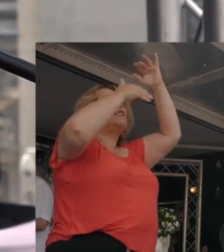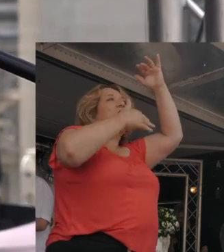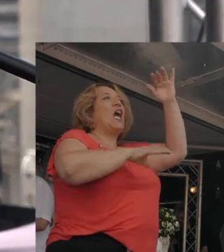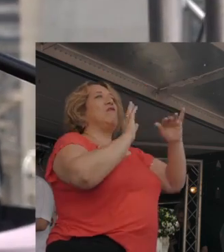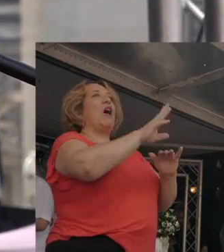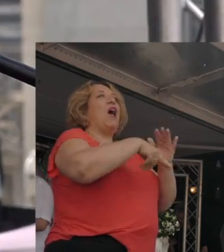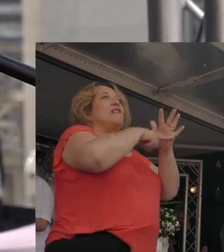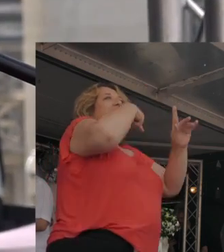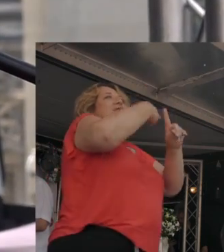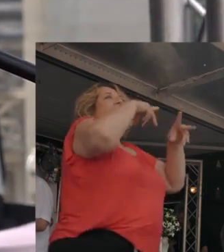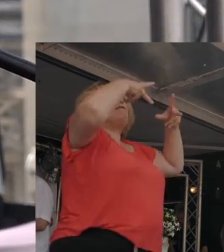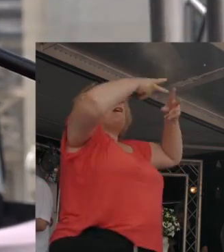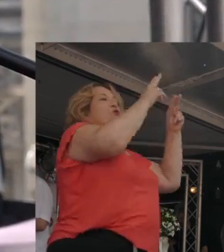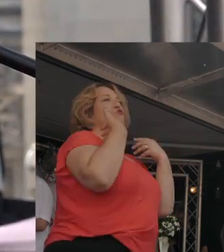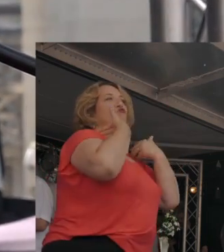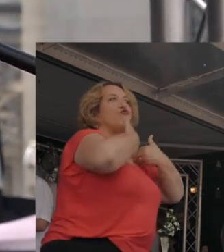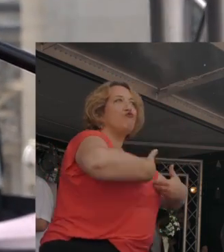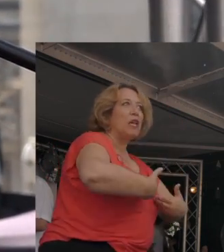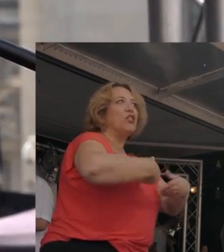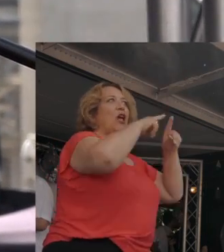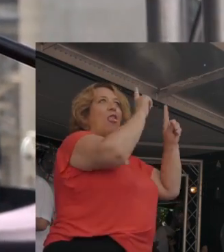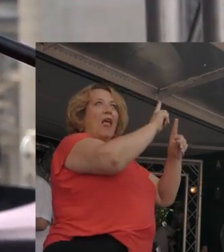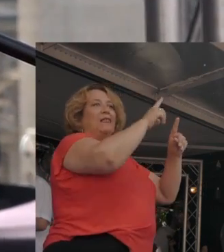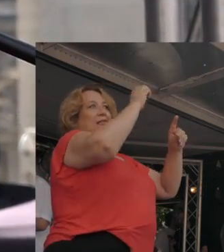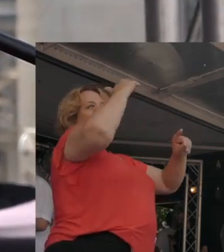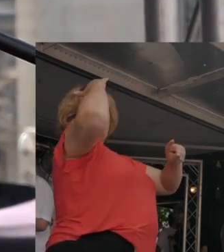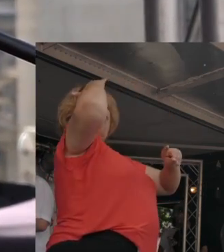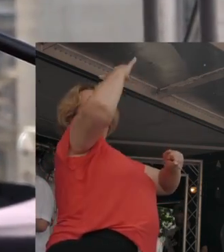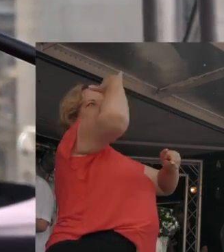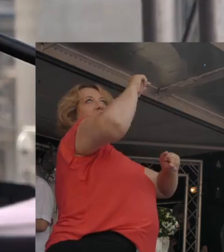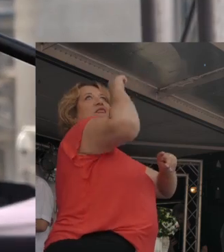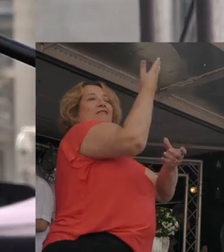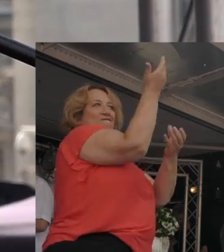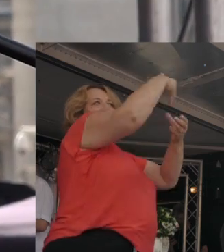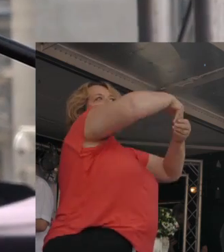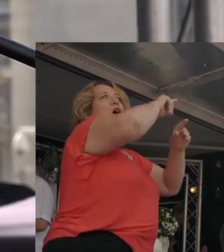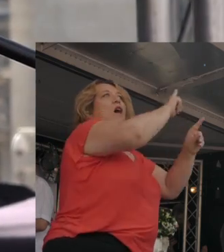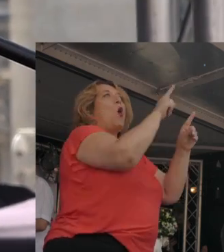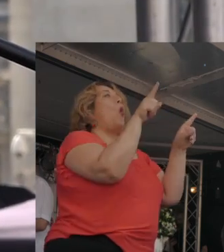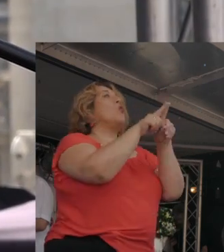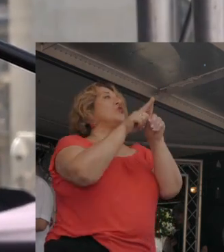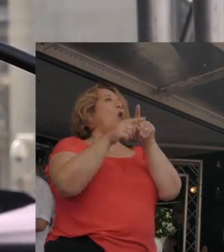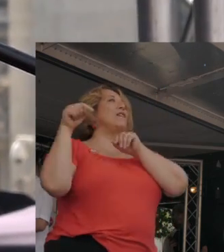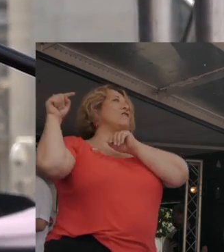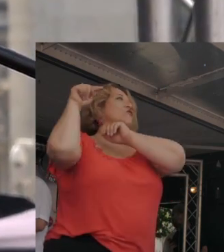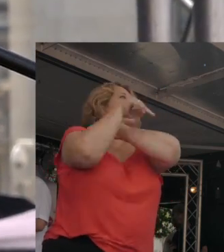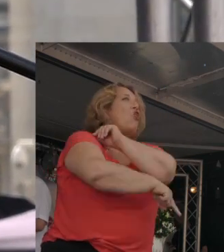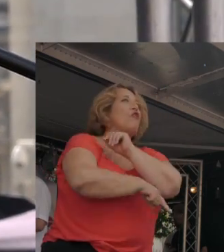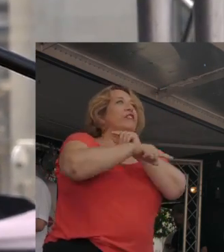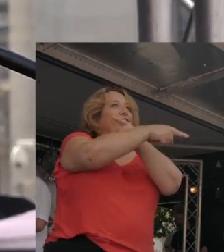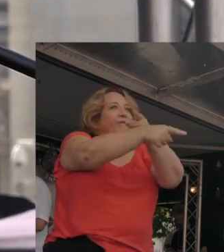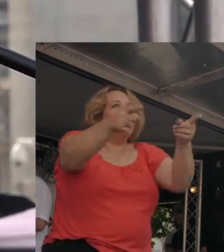to the rich, was an inherent part of that theory. It was the austerity measures to force working